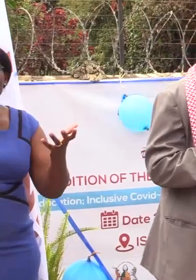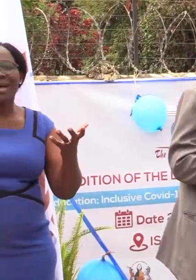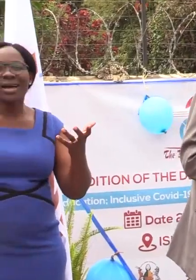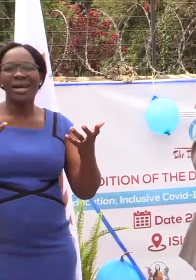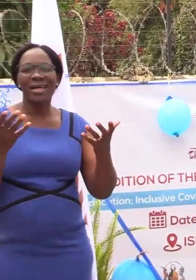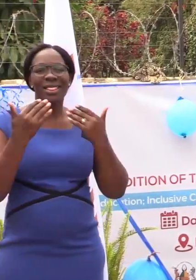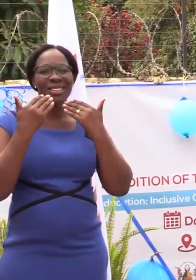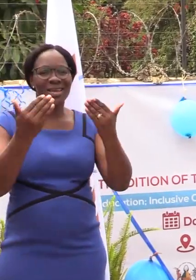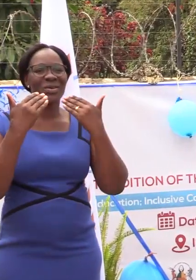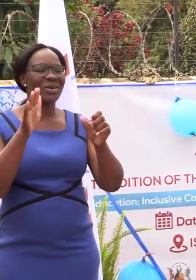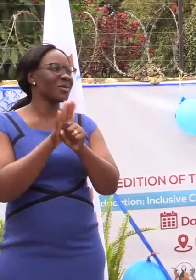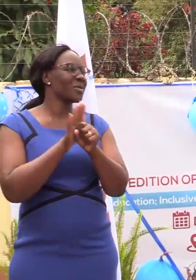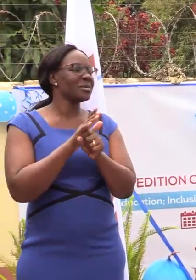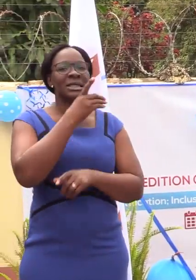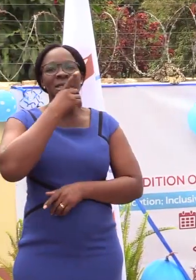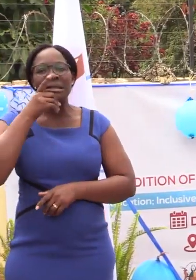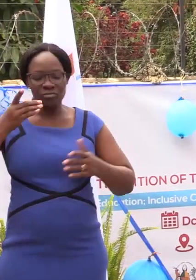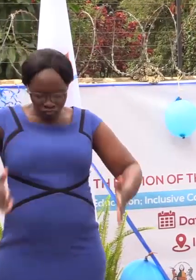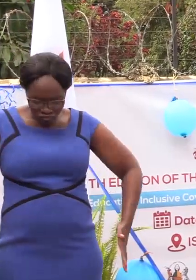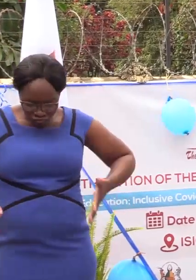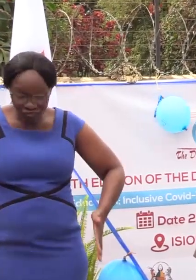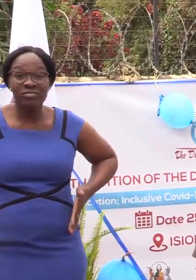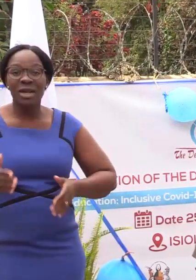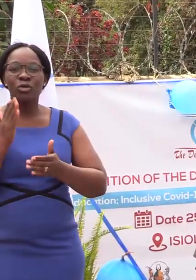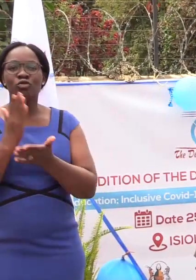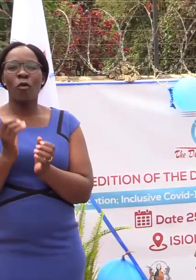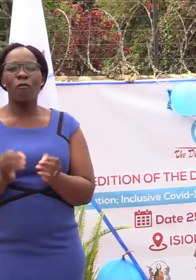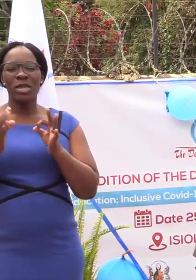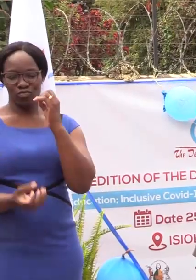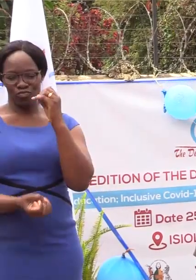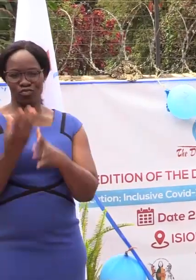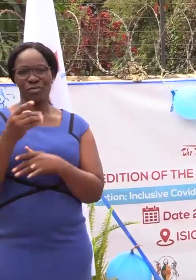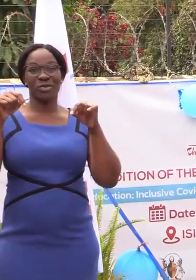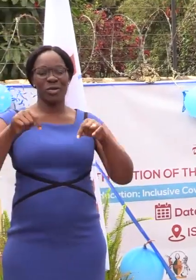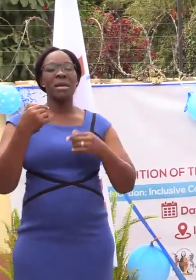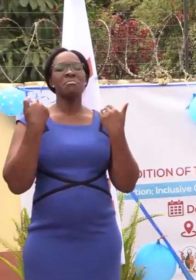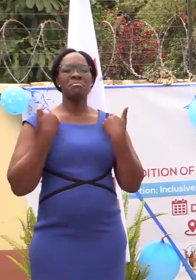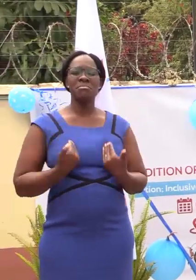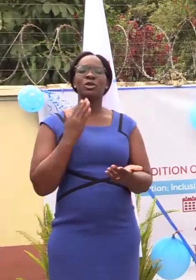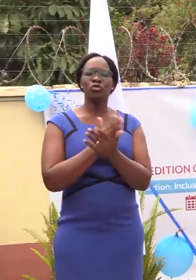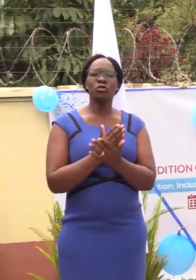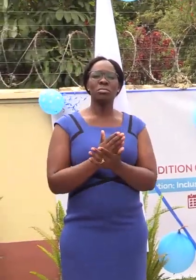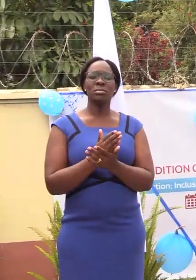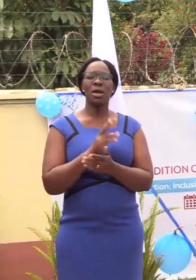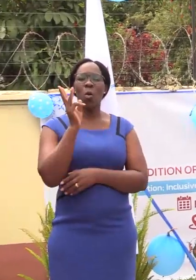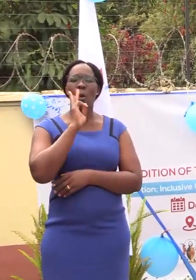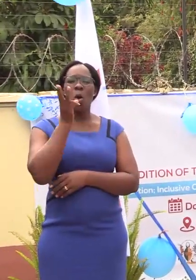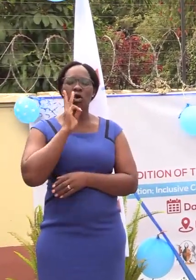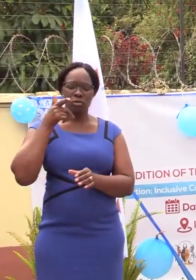Thank you very much. Desert Wheel Race has been officially launched. Mimi nagombea naenda kuchiwegea machi